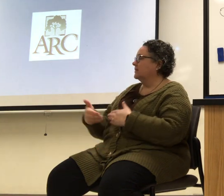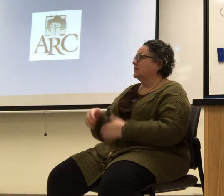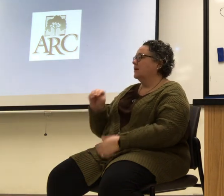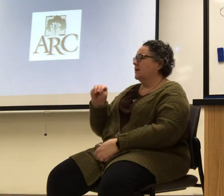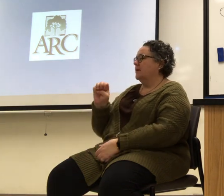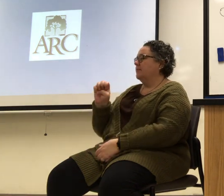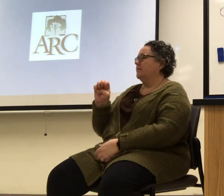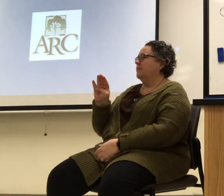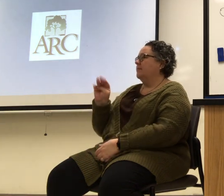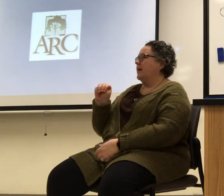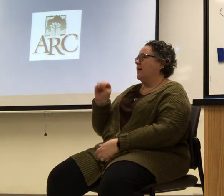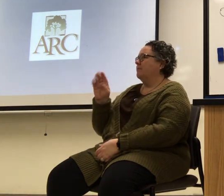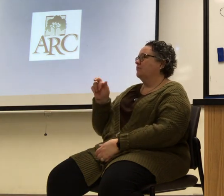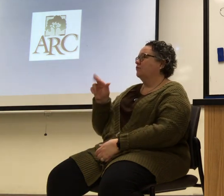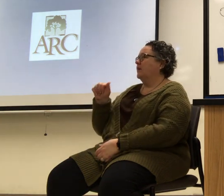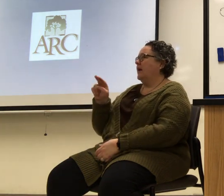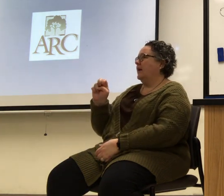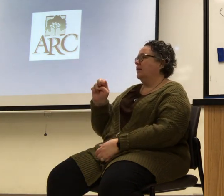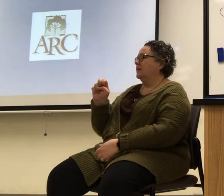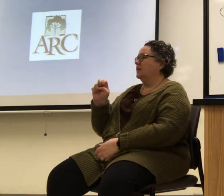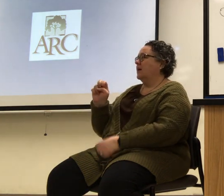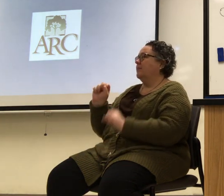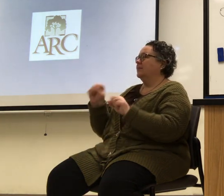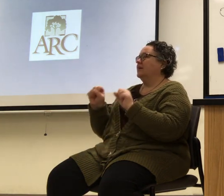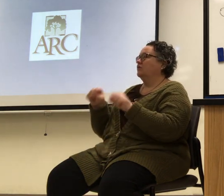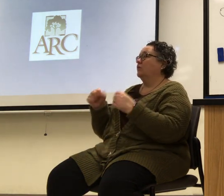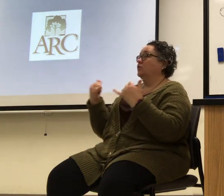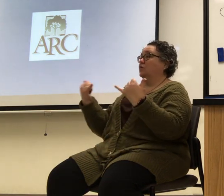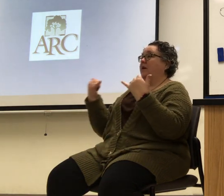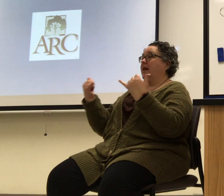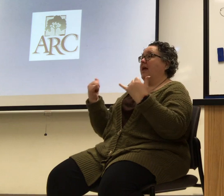Membrane potential. Today, an action potential